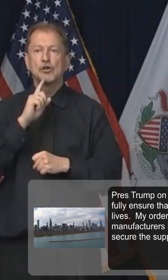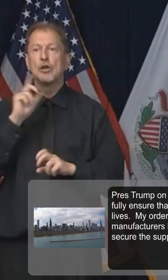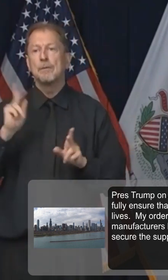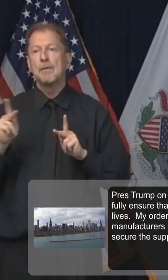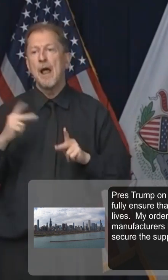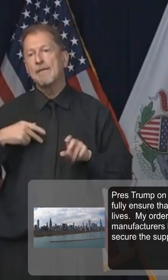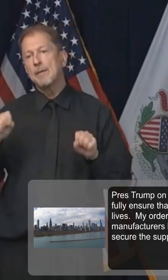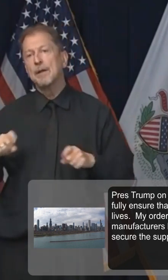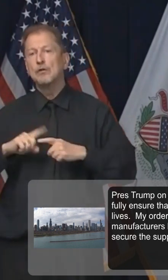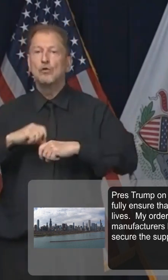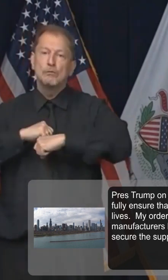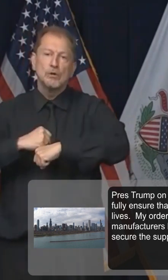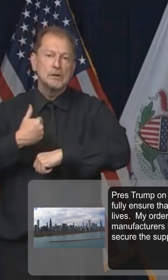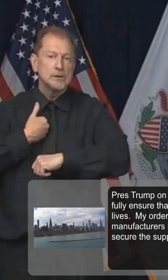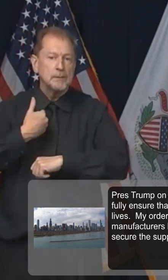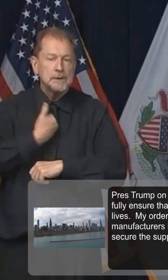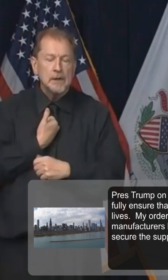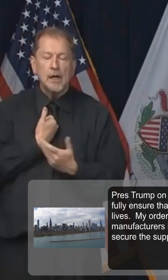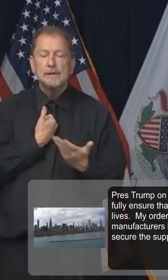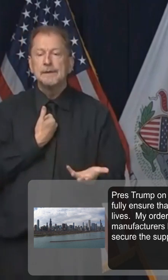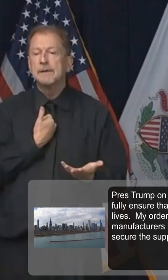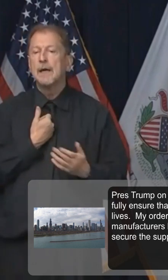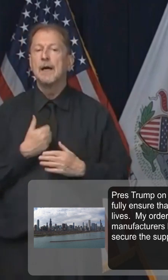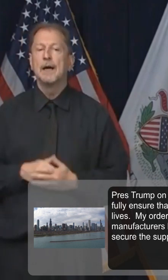protect themselves if they needed to.